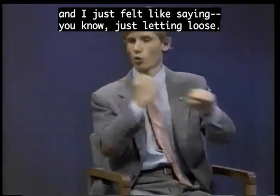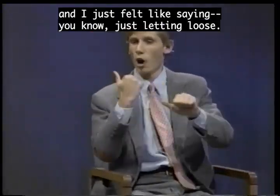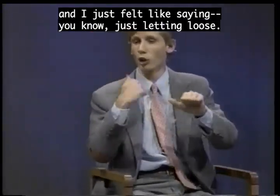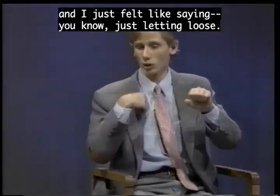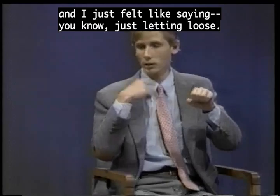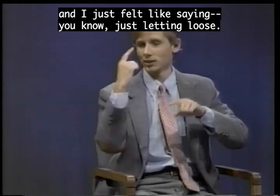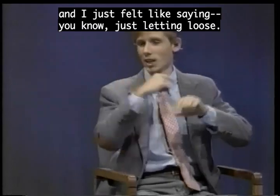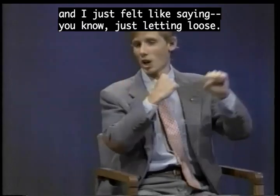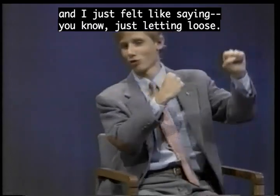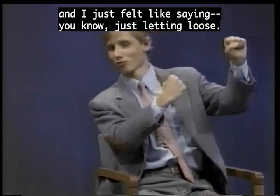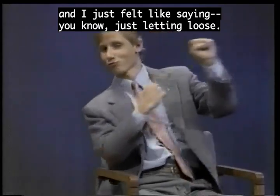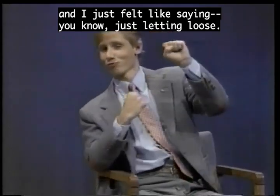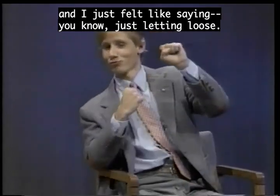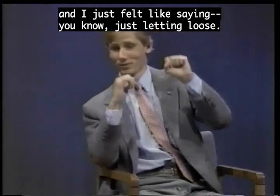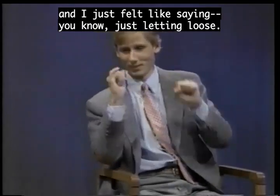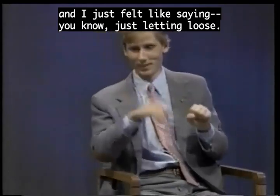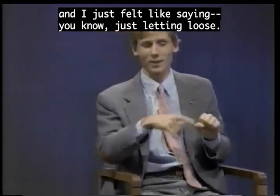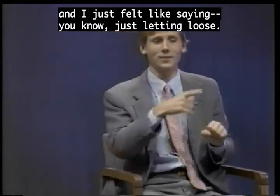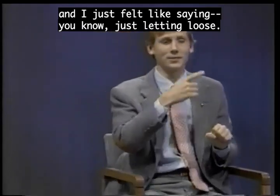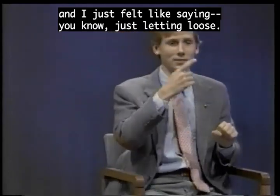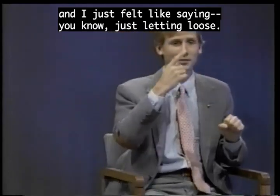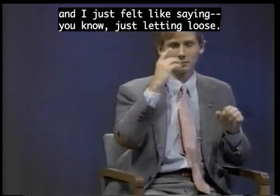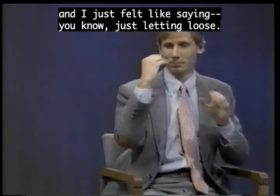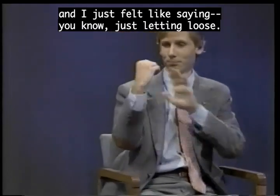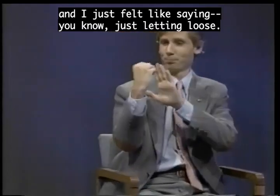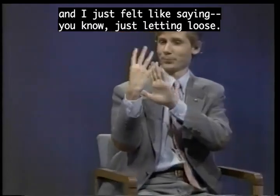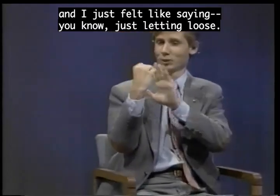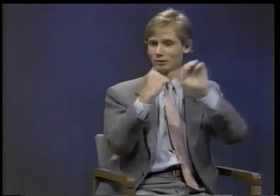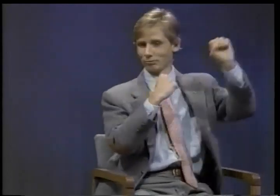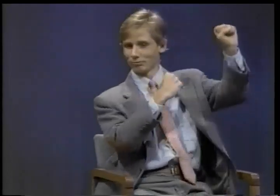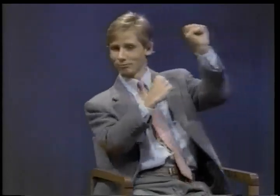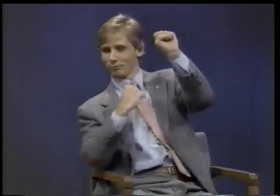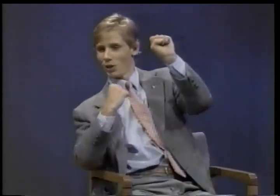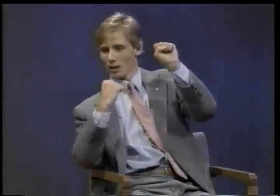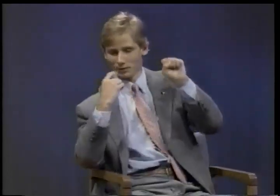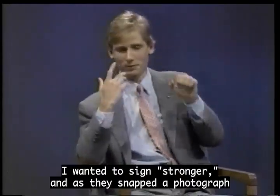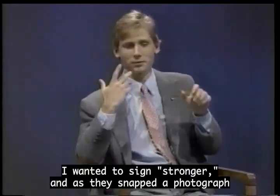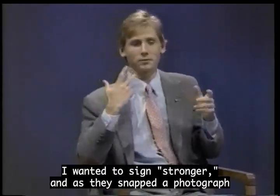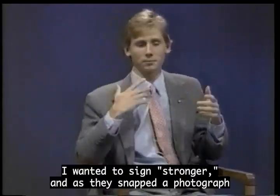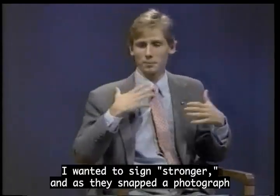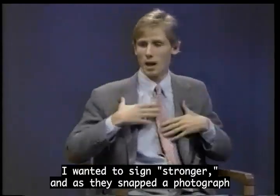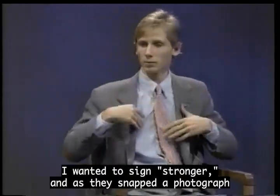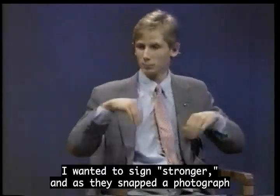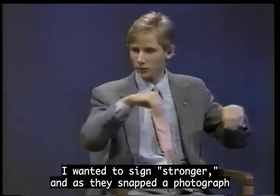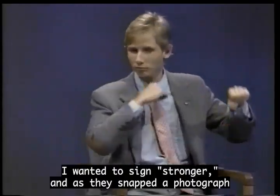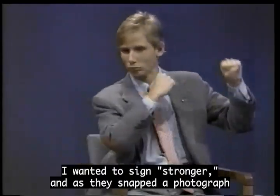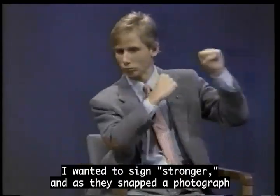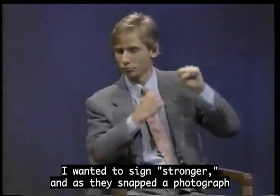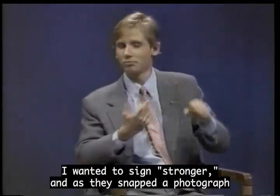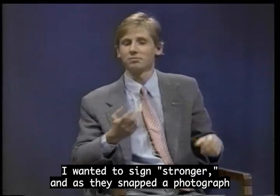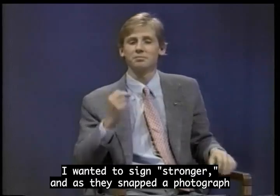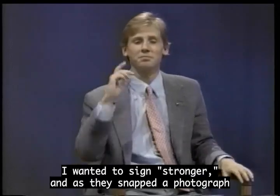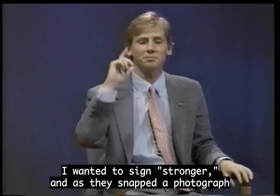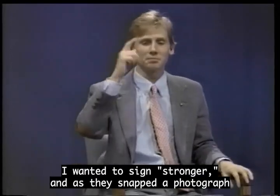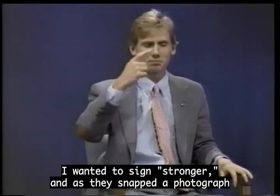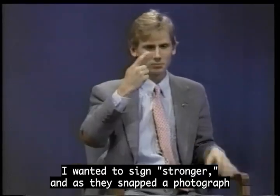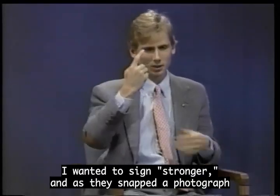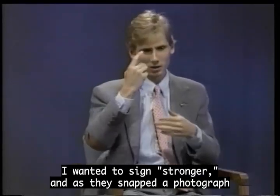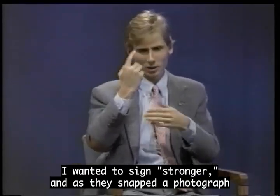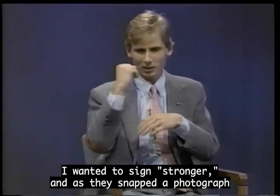loose. I wanted to sign stronger, and as they snapped a photograph of me where my hands were and